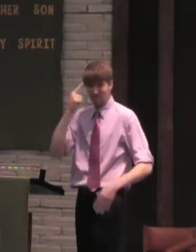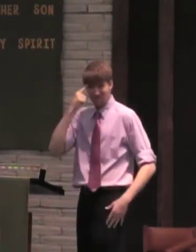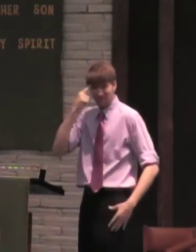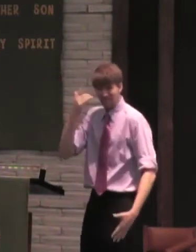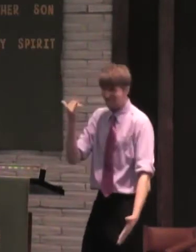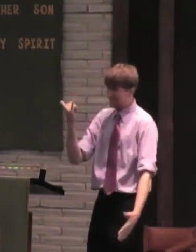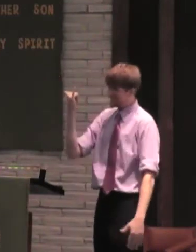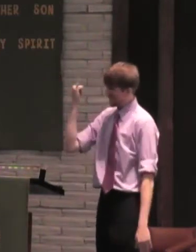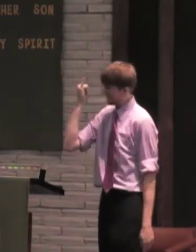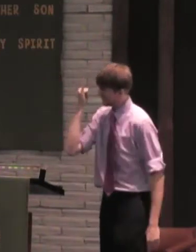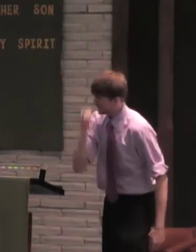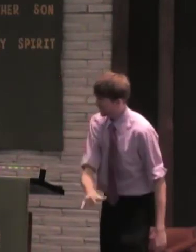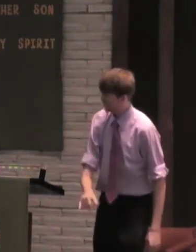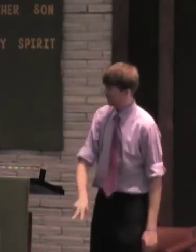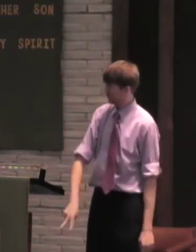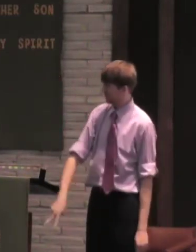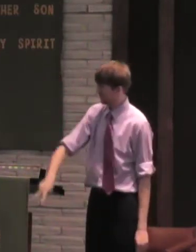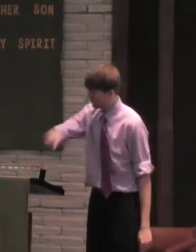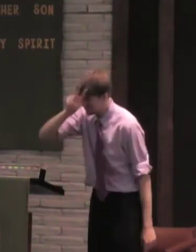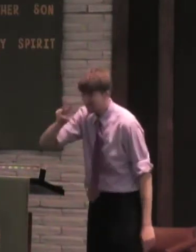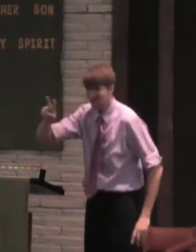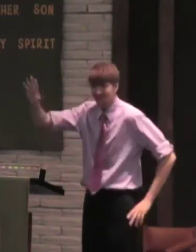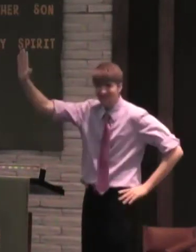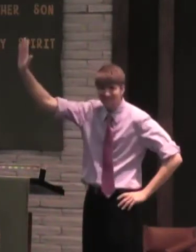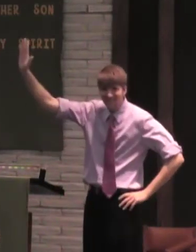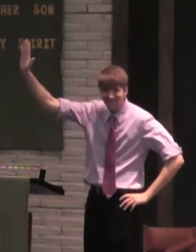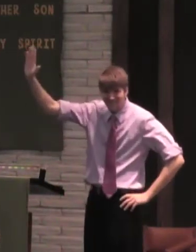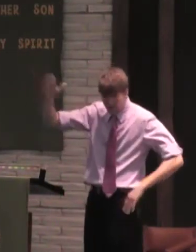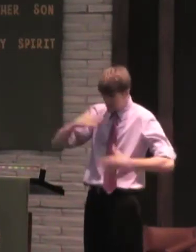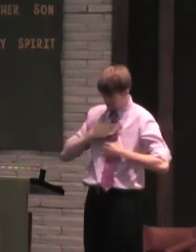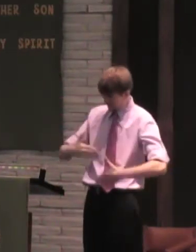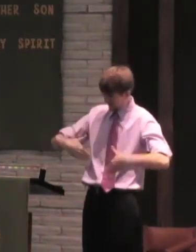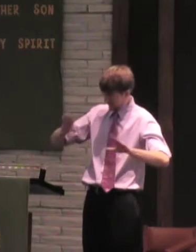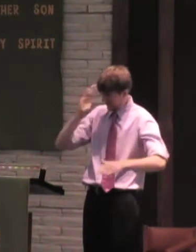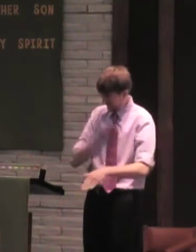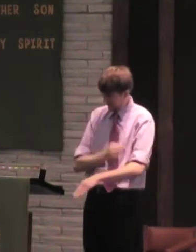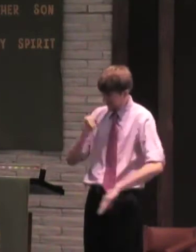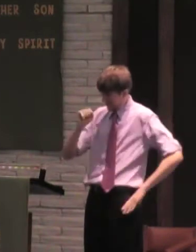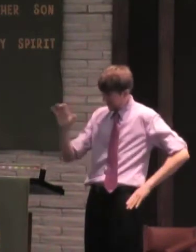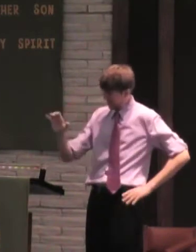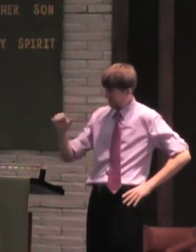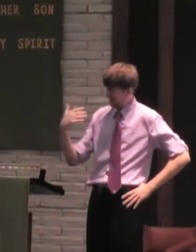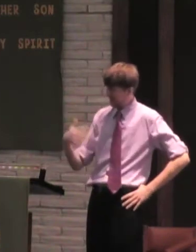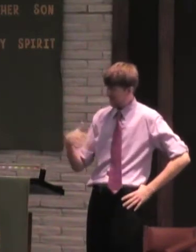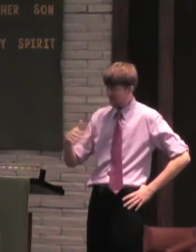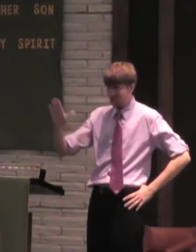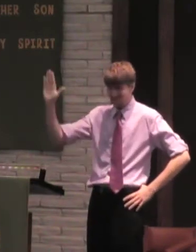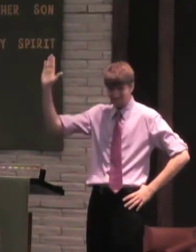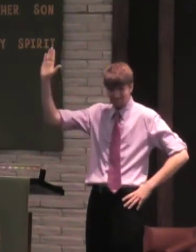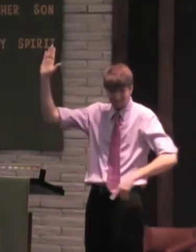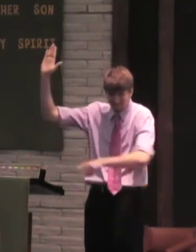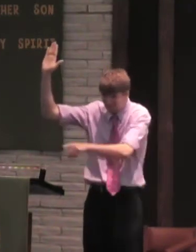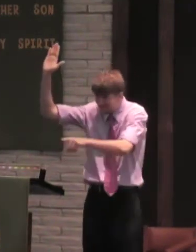How many of you think that he was stupid and foolish to be willing to sacrifice his